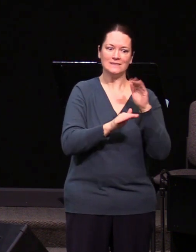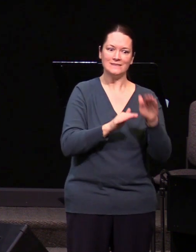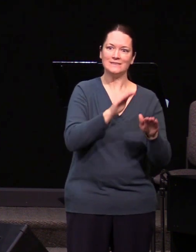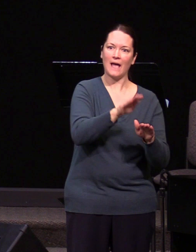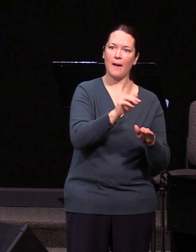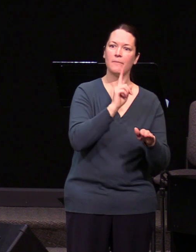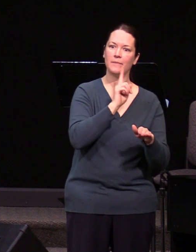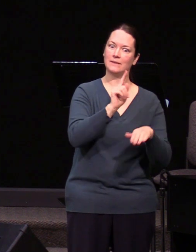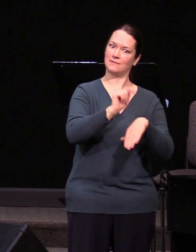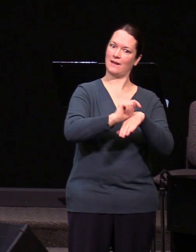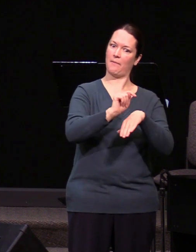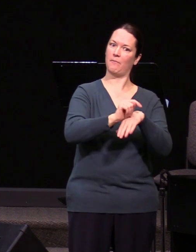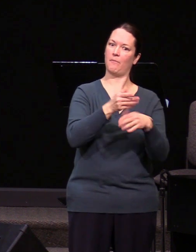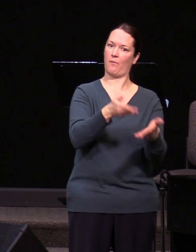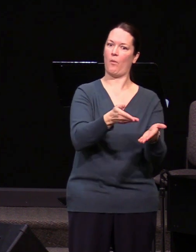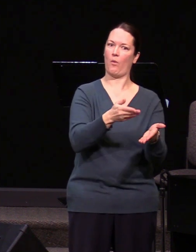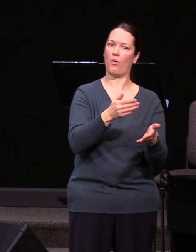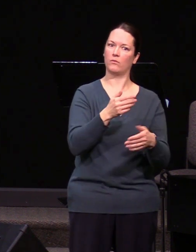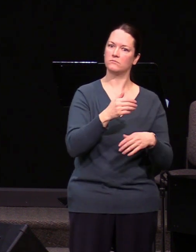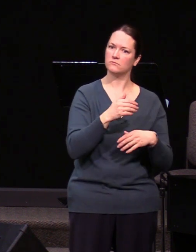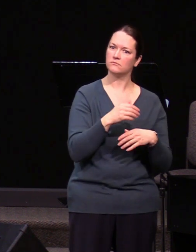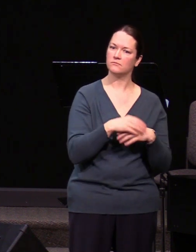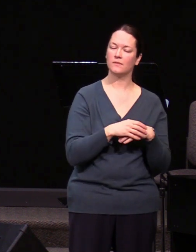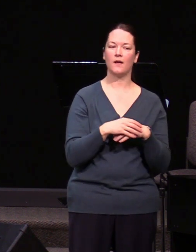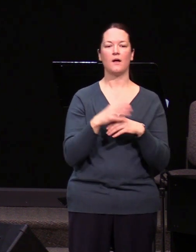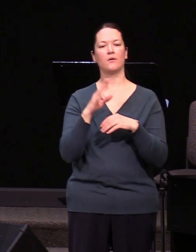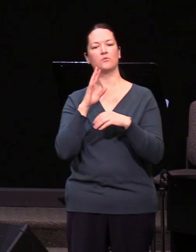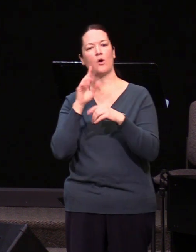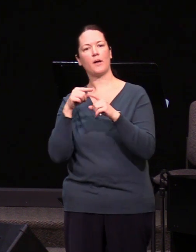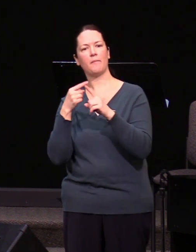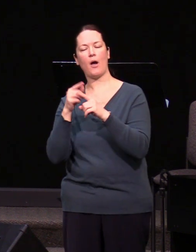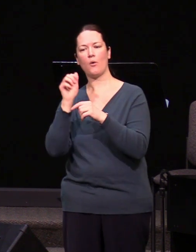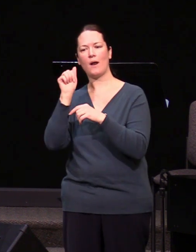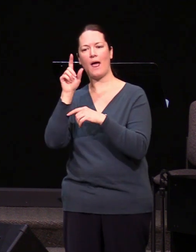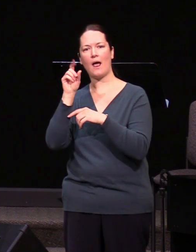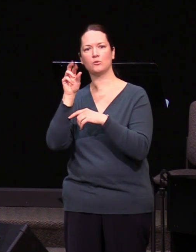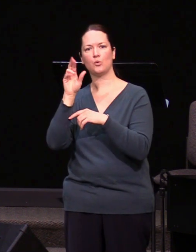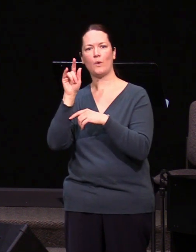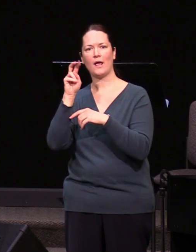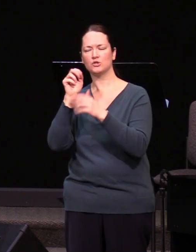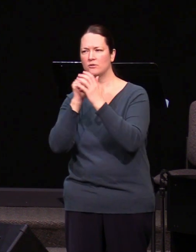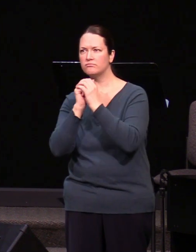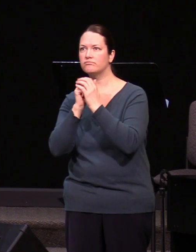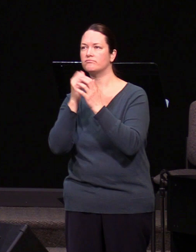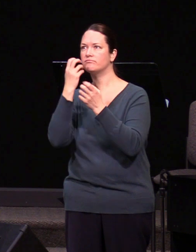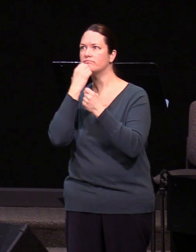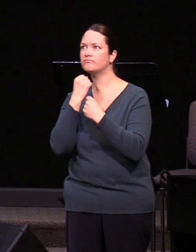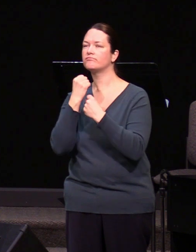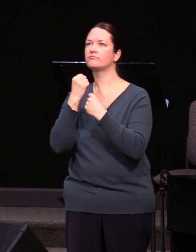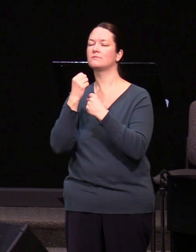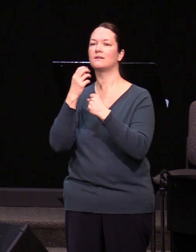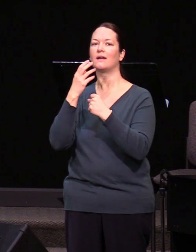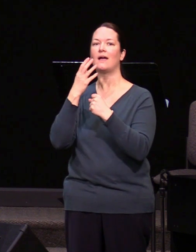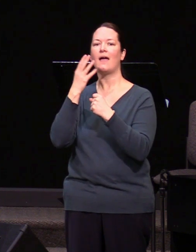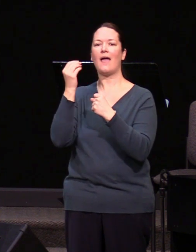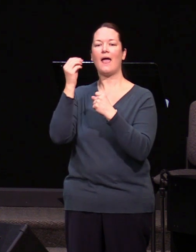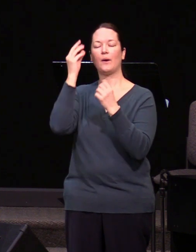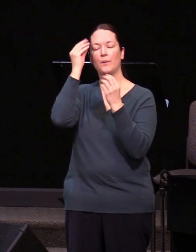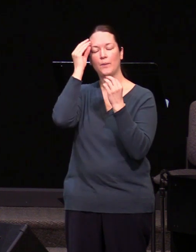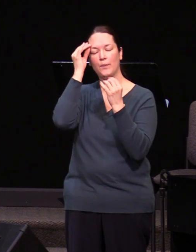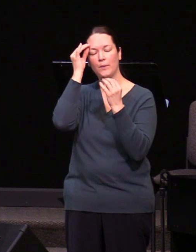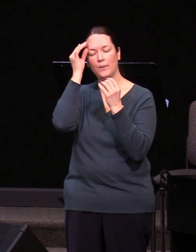God. We also talked about the importance of adoration and taking a second to just